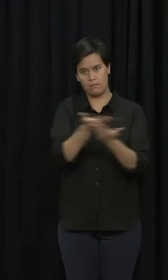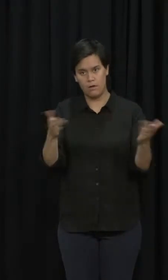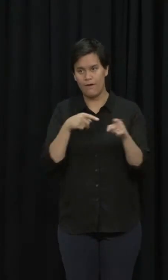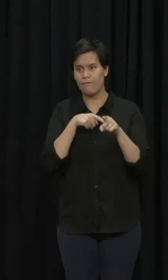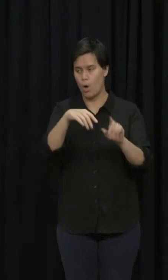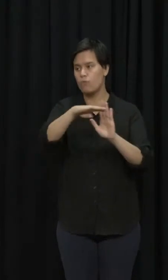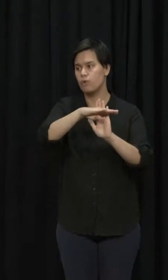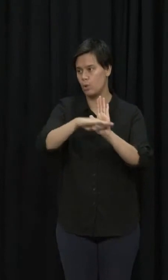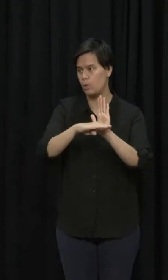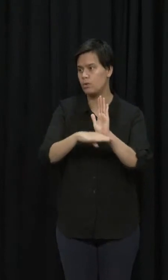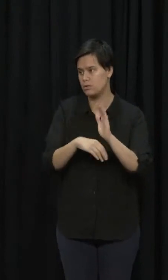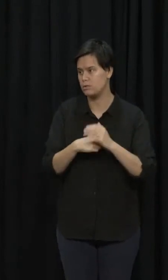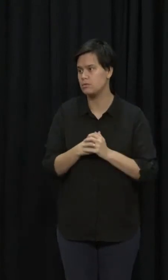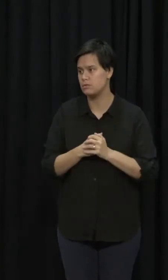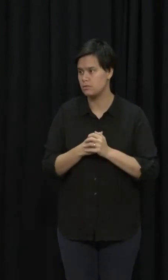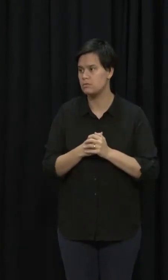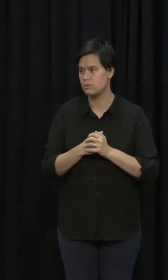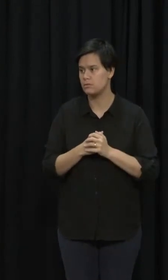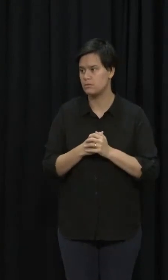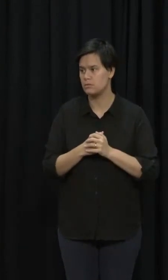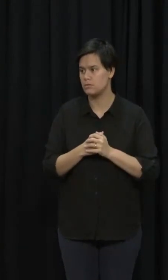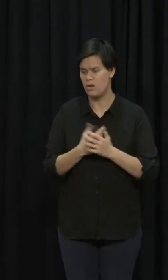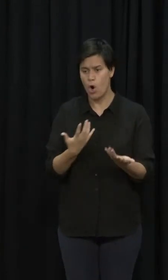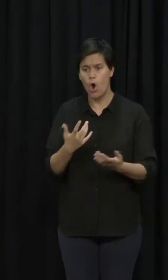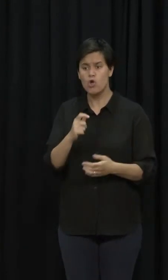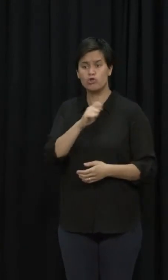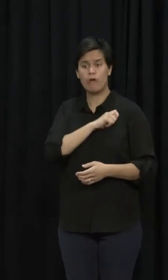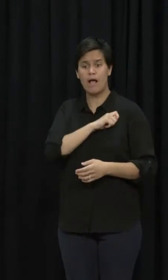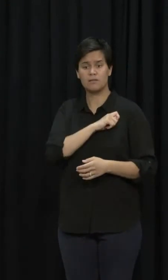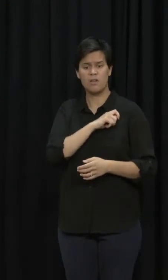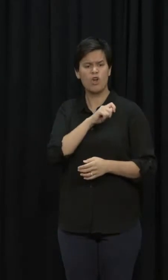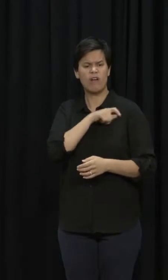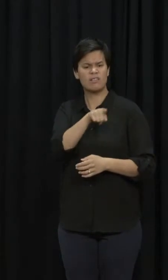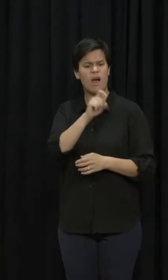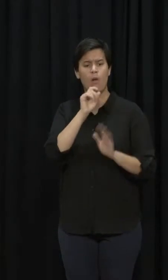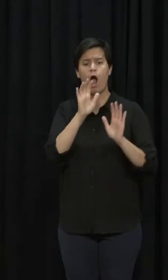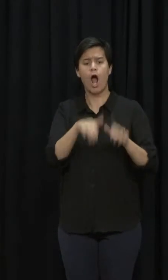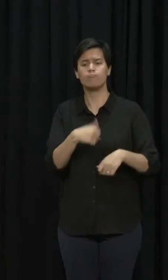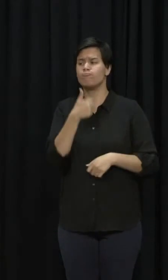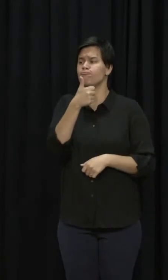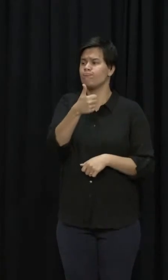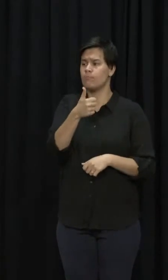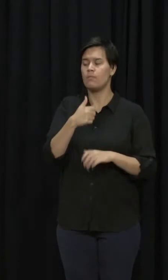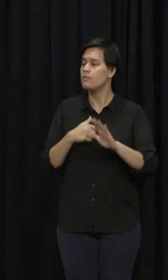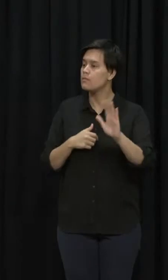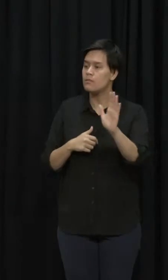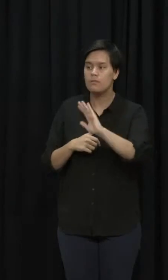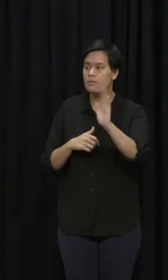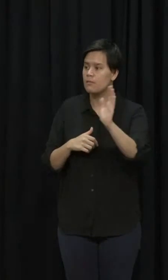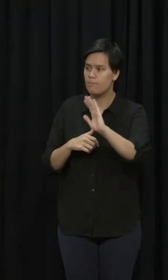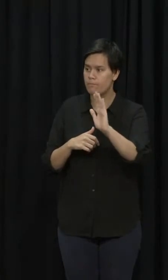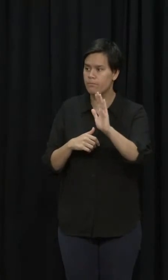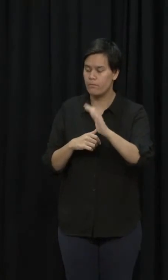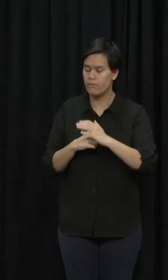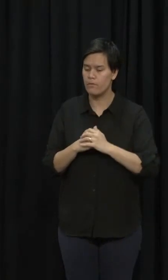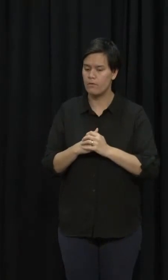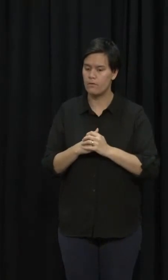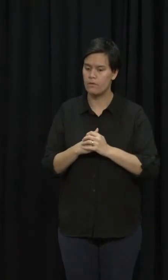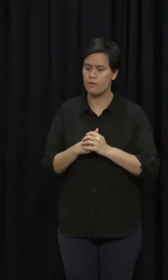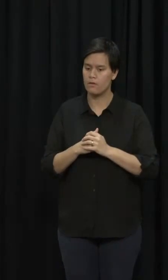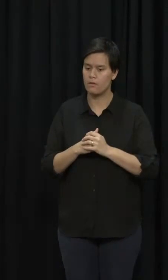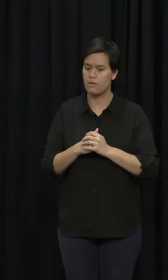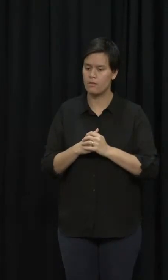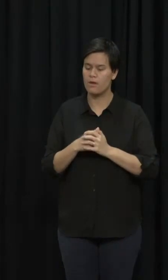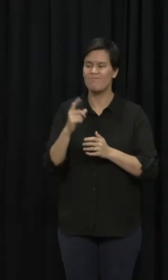it to chance, and we don't solely leave it to trust. Some of what's being reported is actually around those people who are these